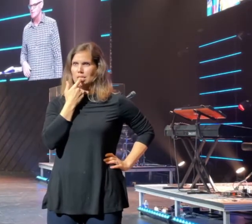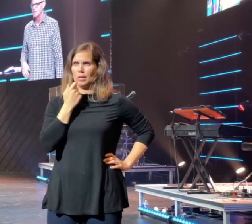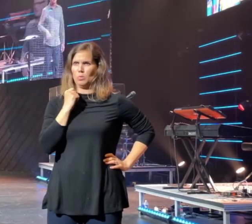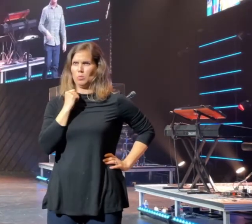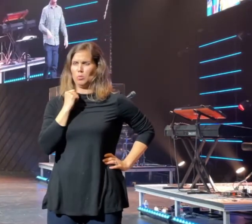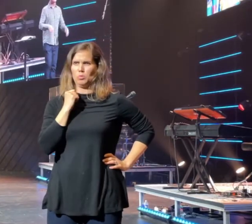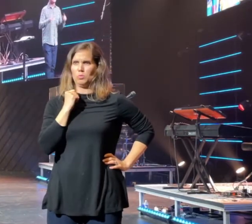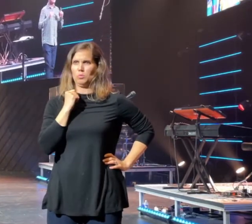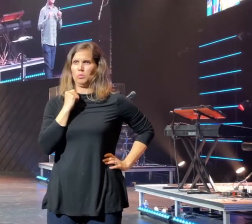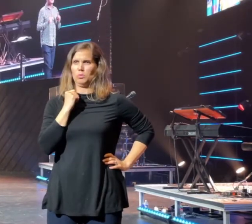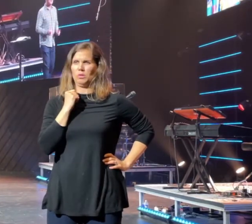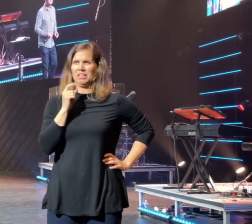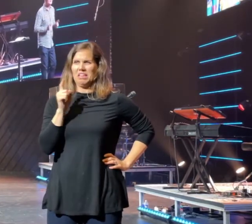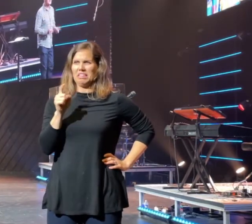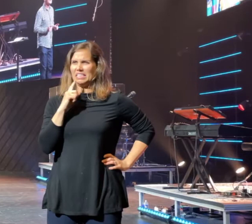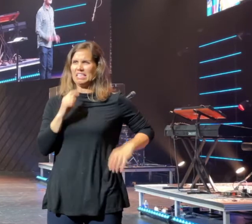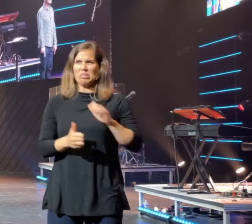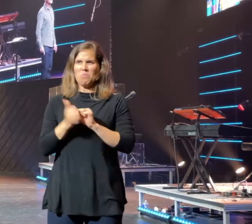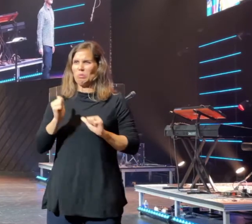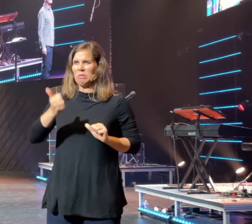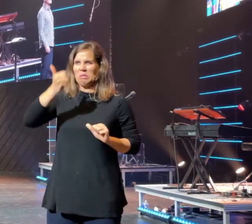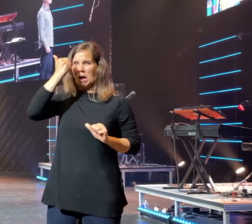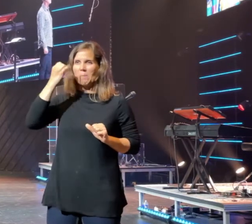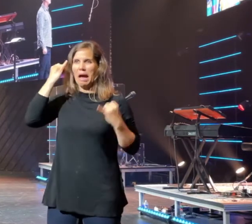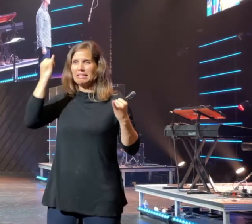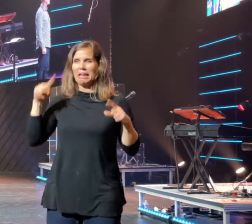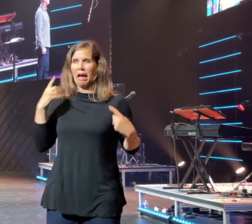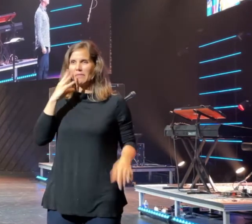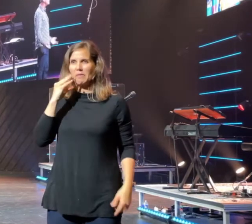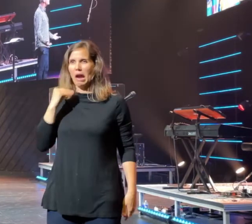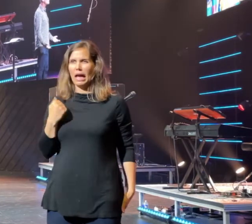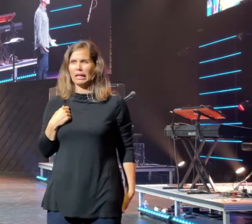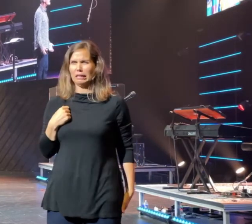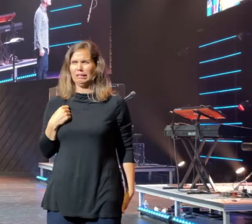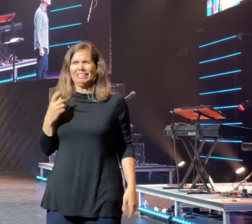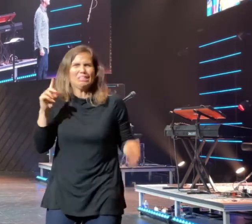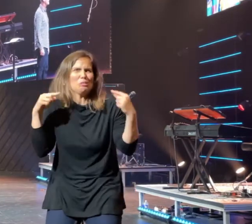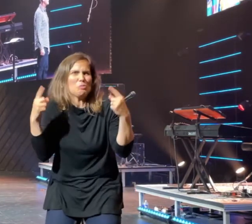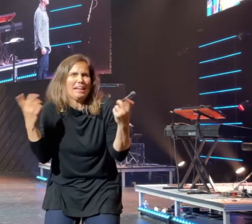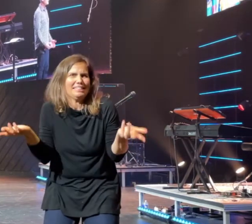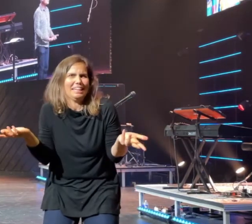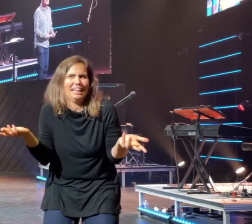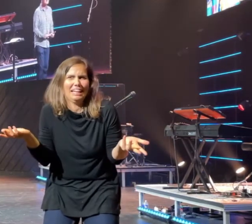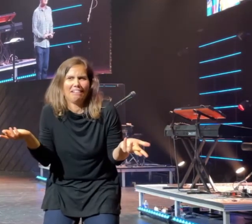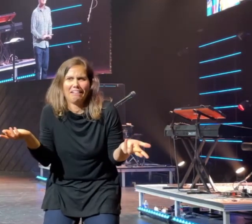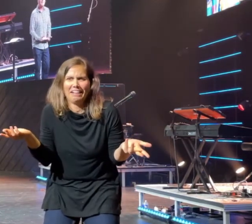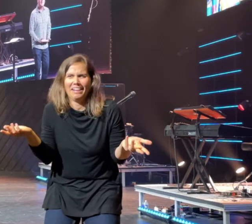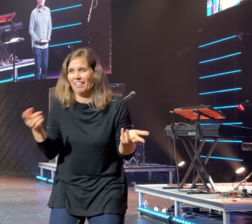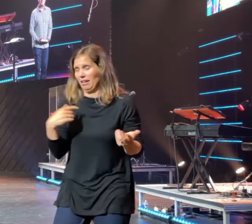is the dumbest idea I've ever had. This is crazy. Not only does that